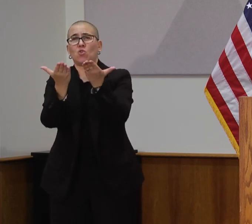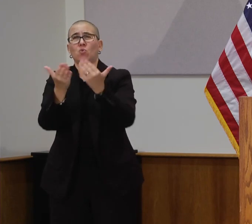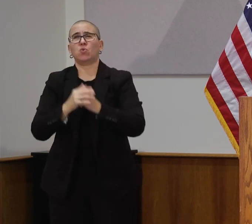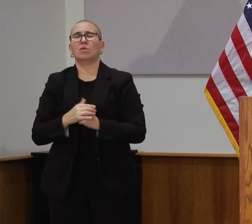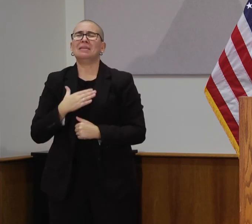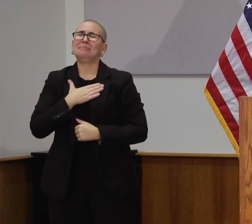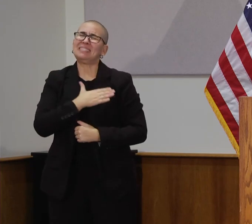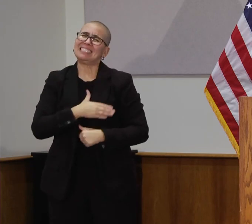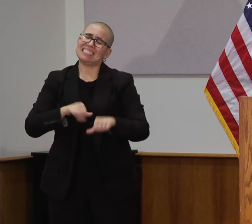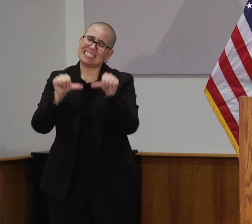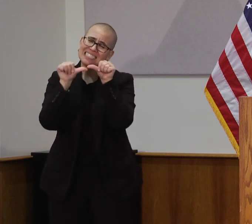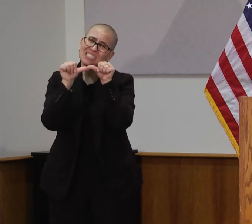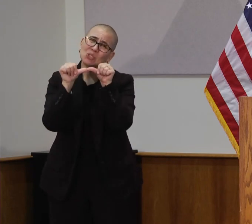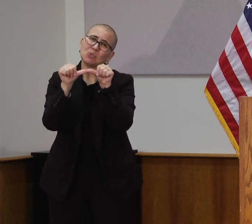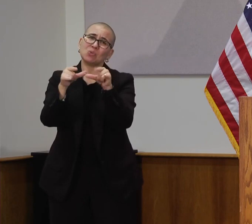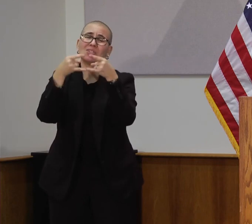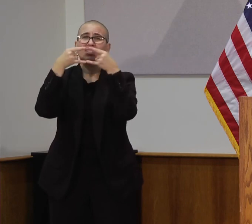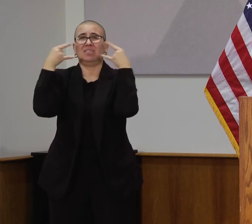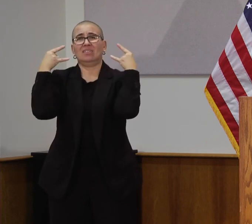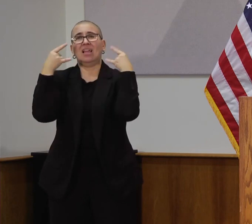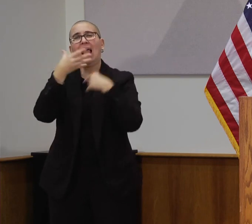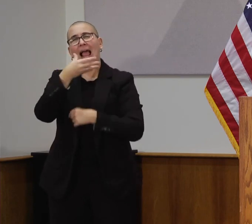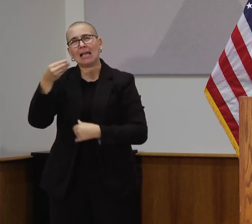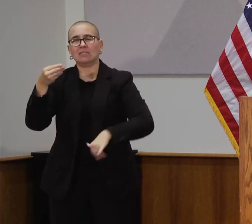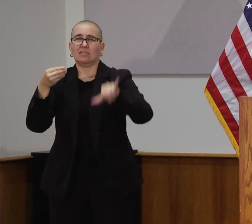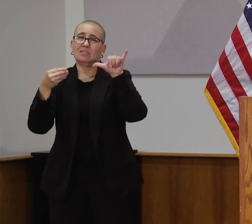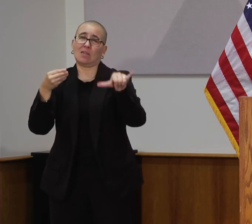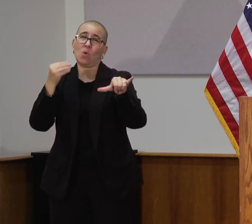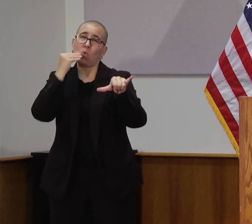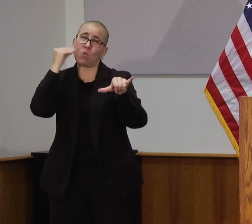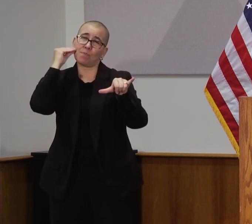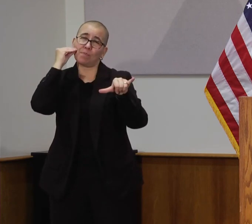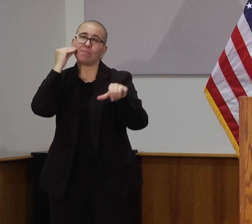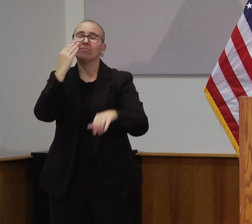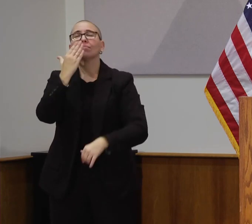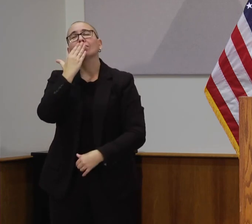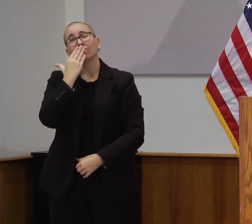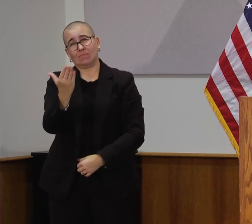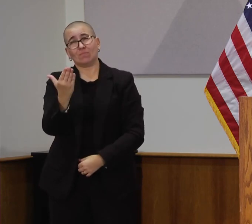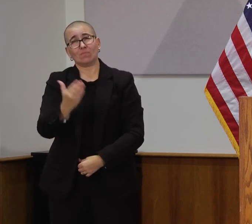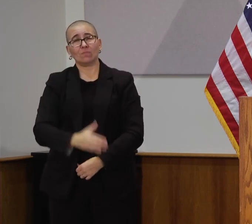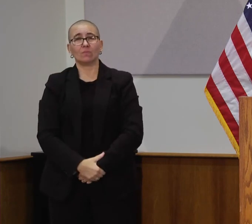and stay home. Thank you. Back to you, Governor.